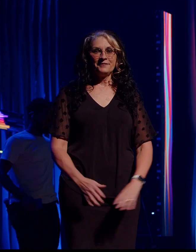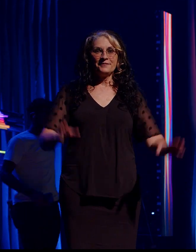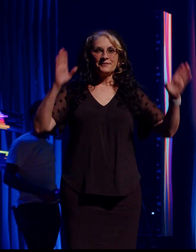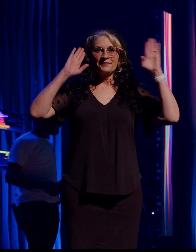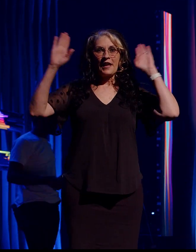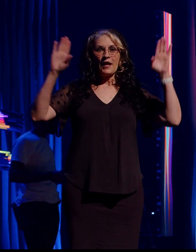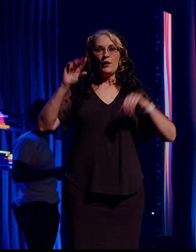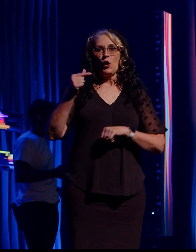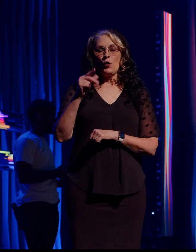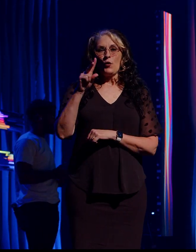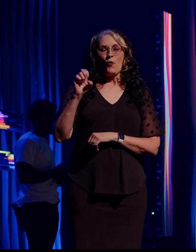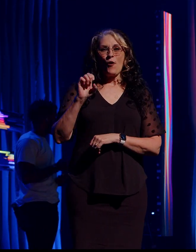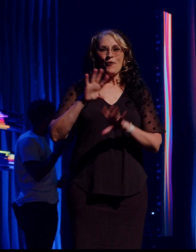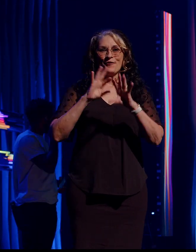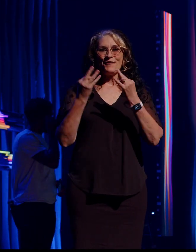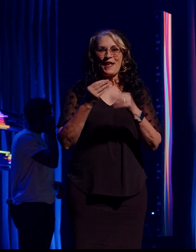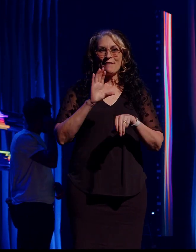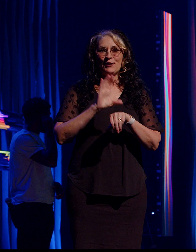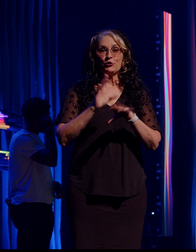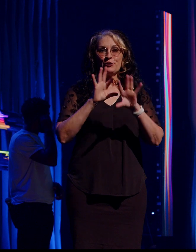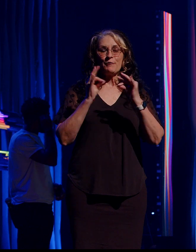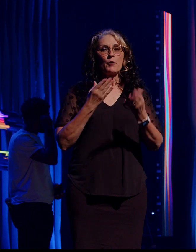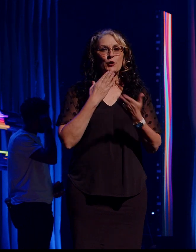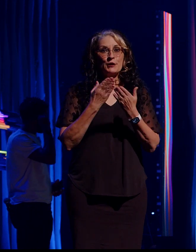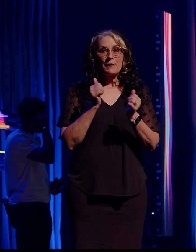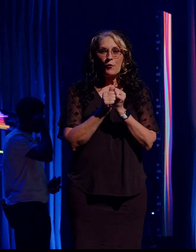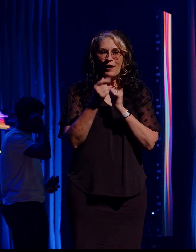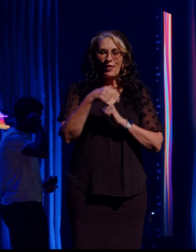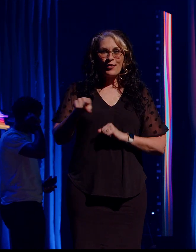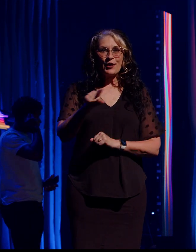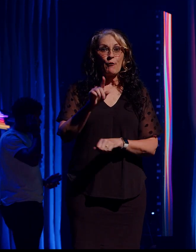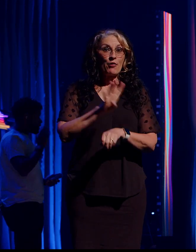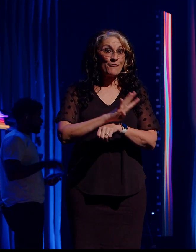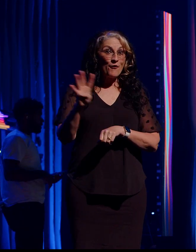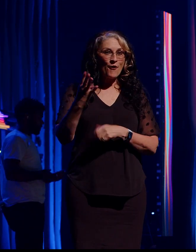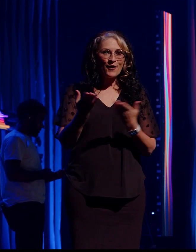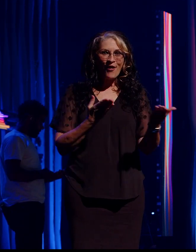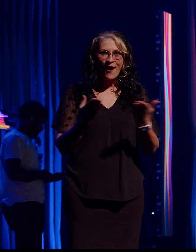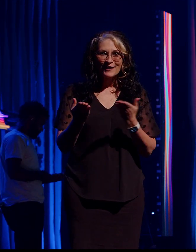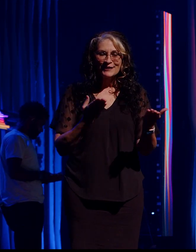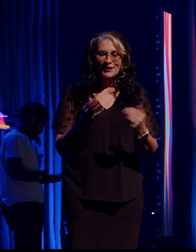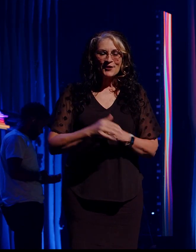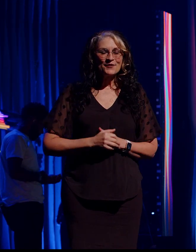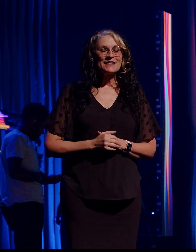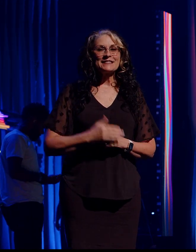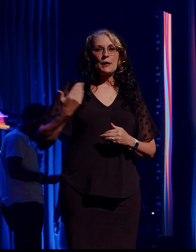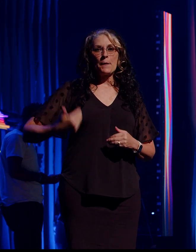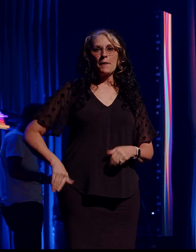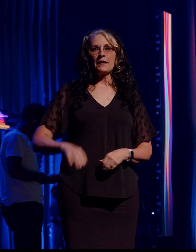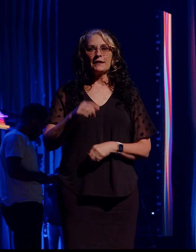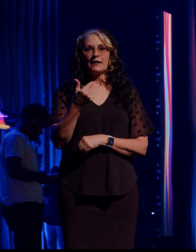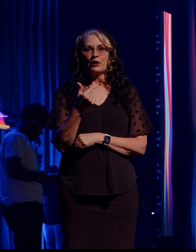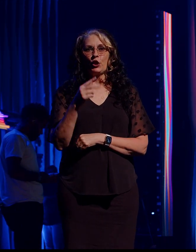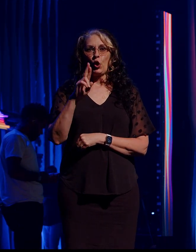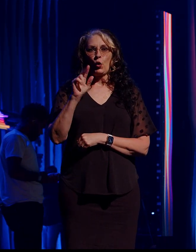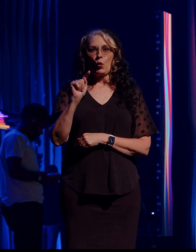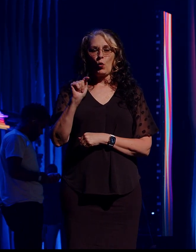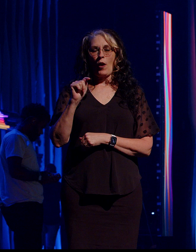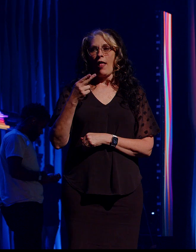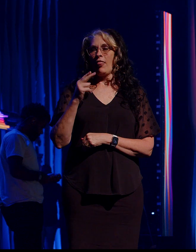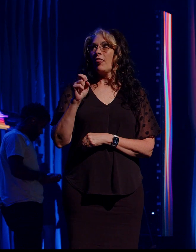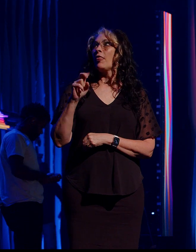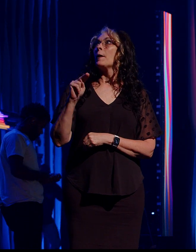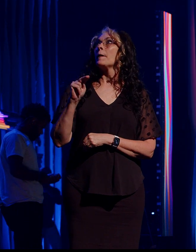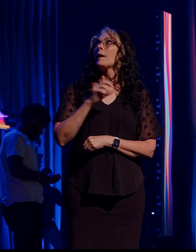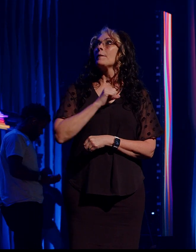Well, hey, Grove family, so good to be with you at the 4 o'clock service. My name is Grantham. I get to serve here